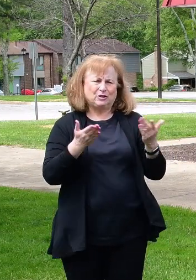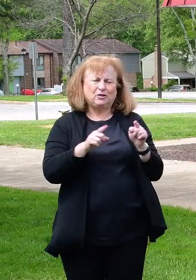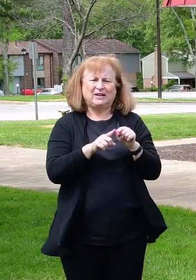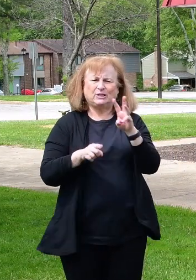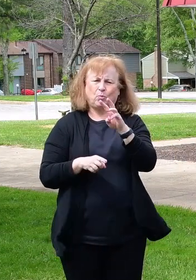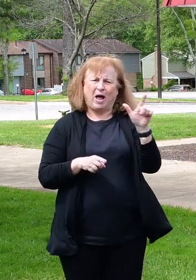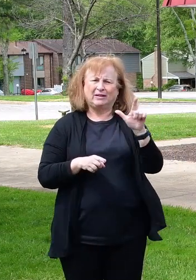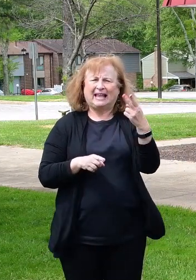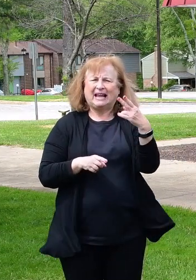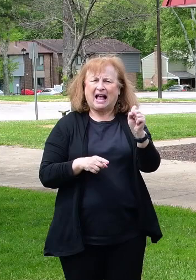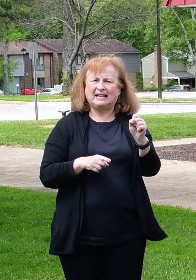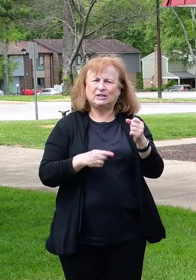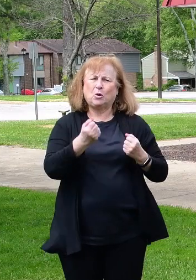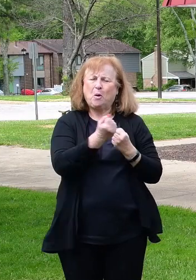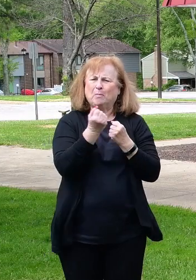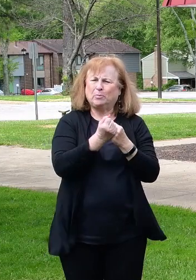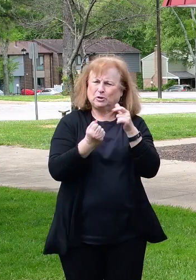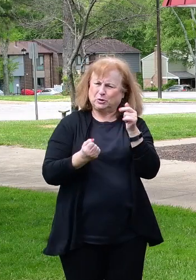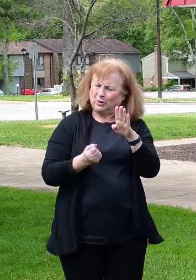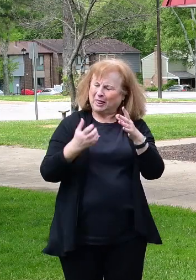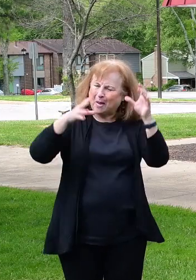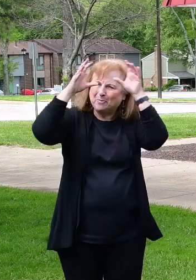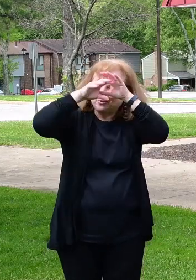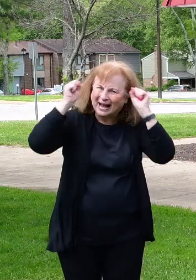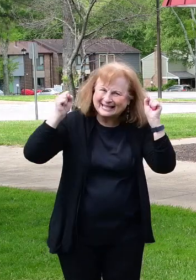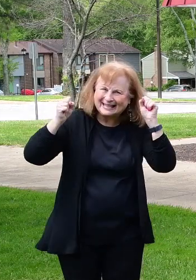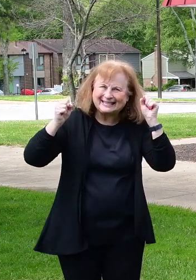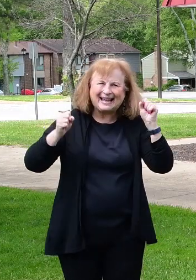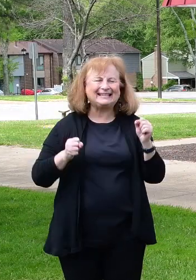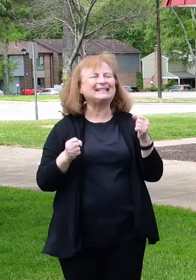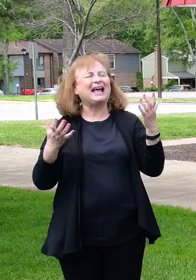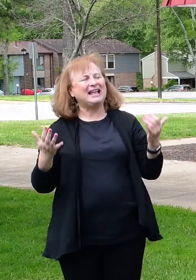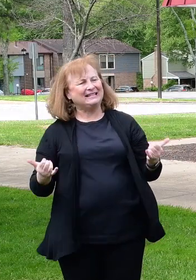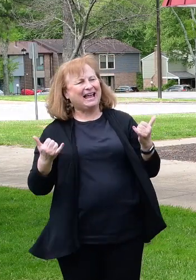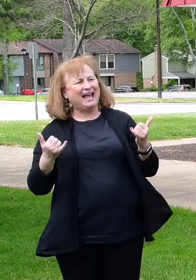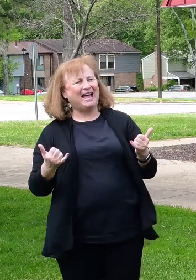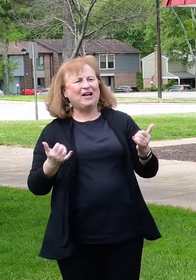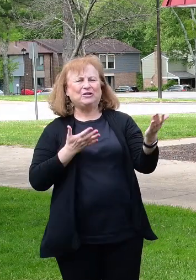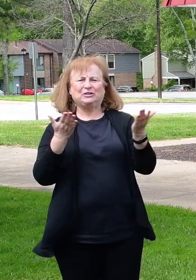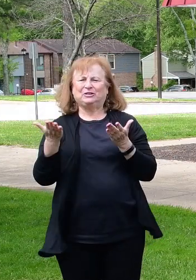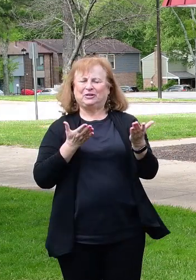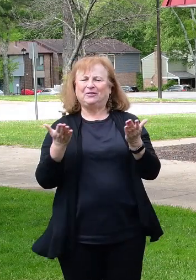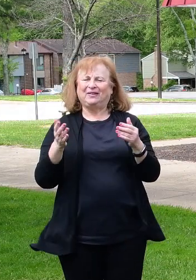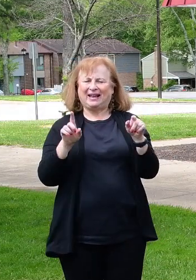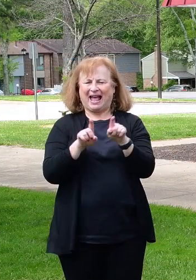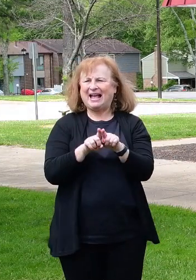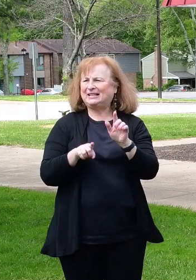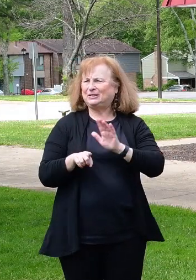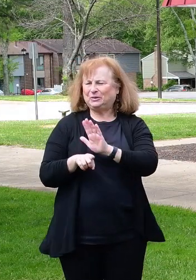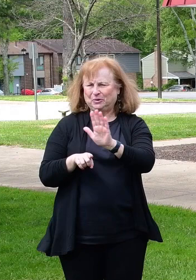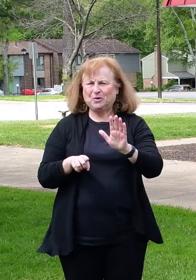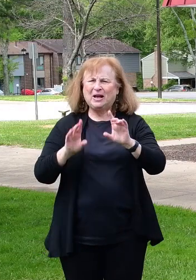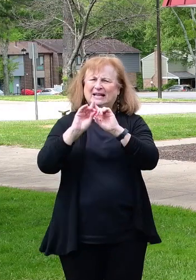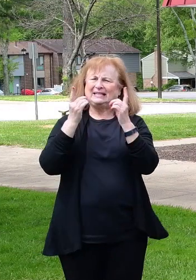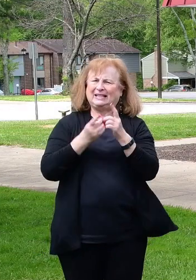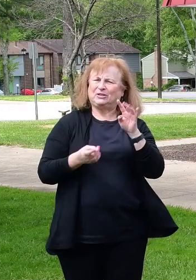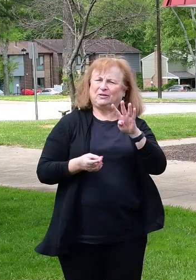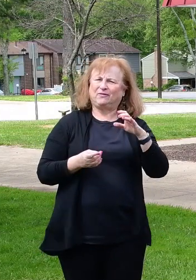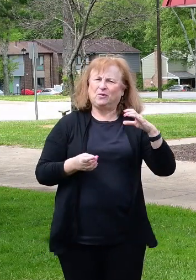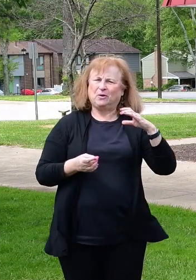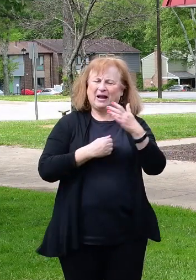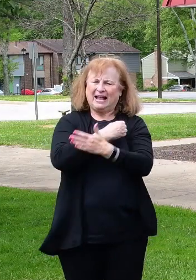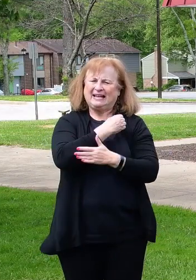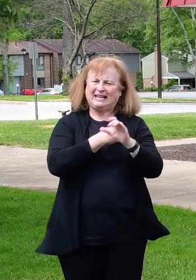the Wild Lake High School Booster Club president and now serving as your District 4